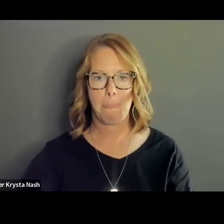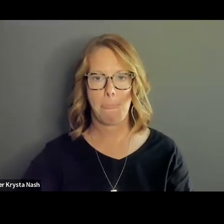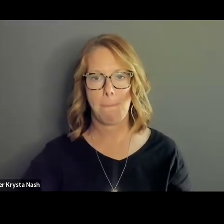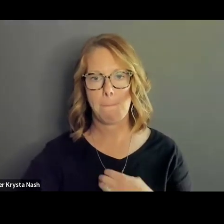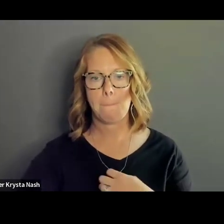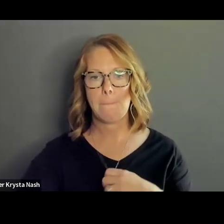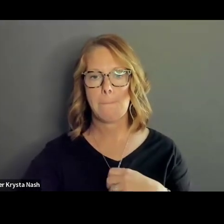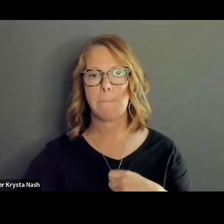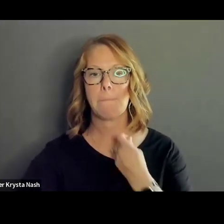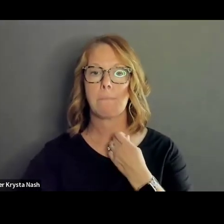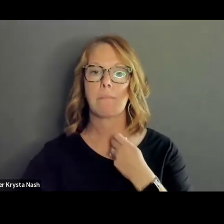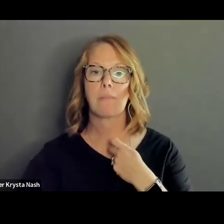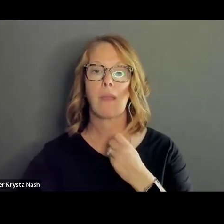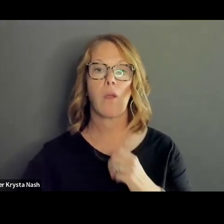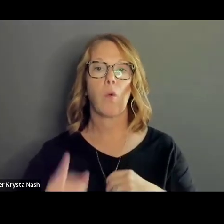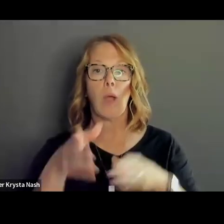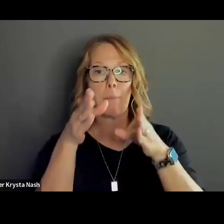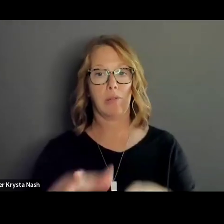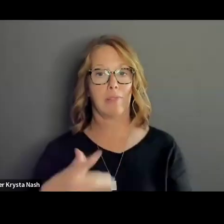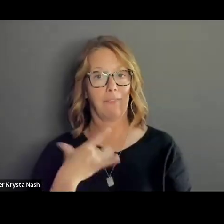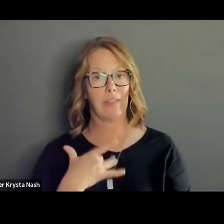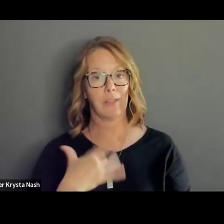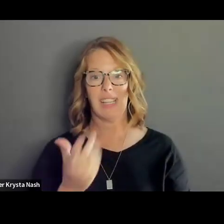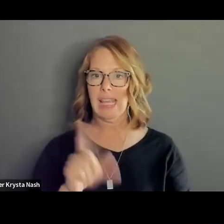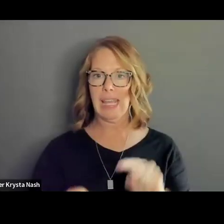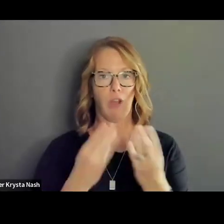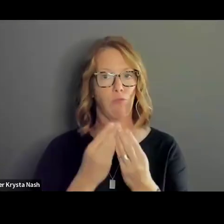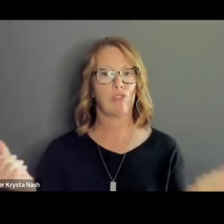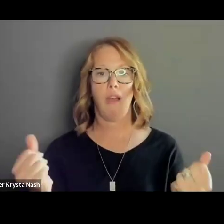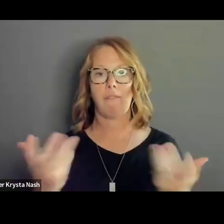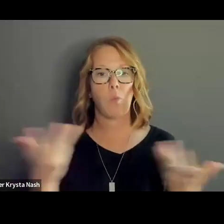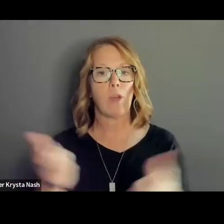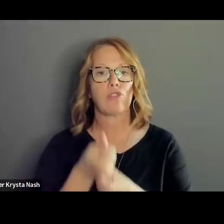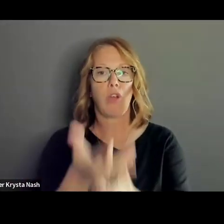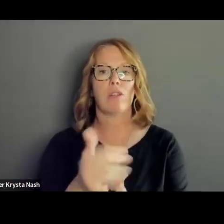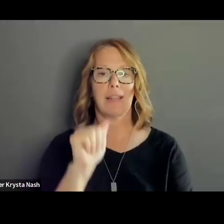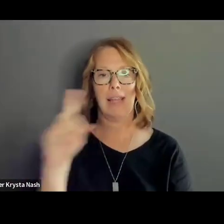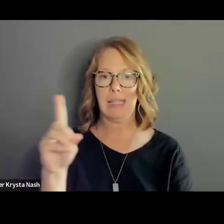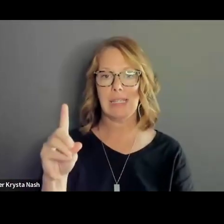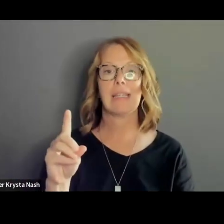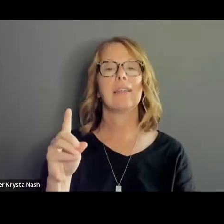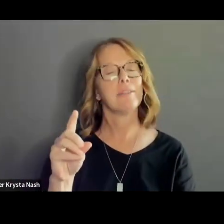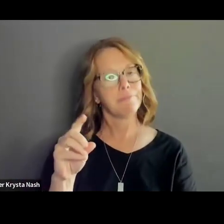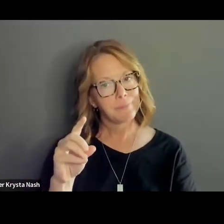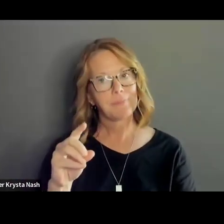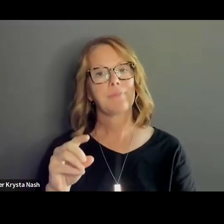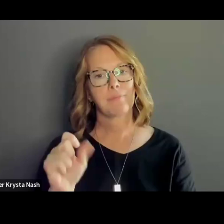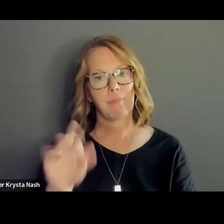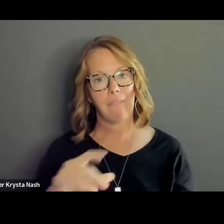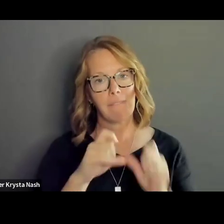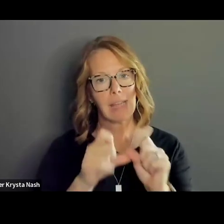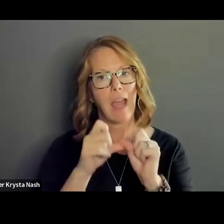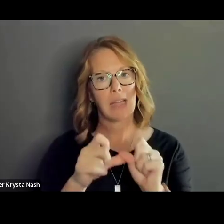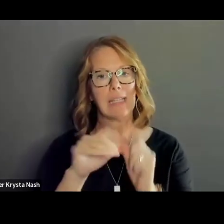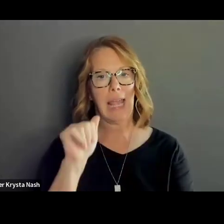Here's a person that feels like they're not able to resolve what is causing the AD. And again, if you're having those chronic